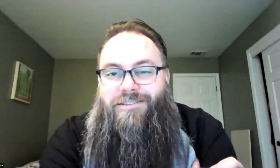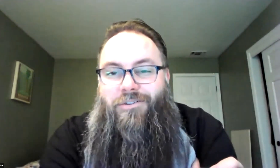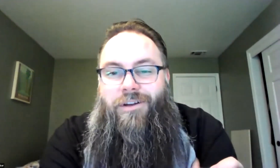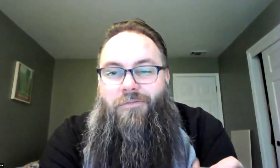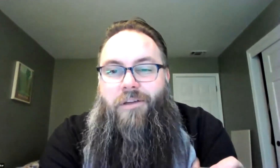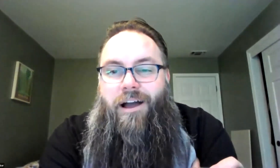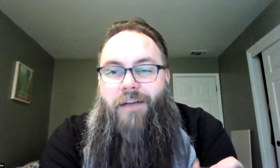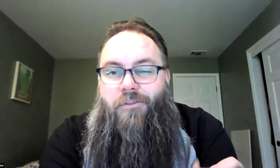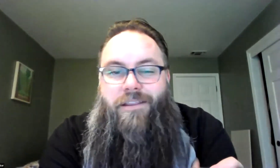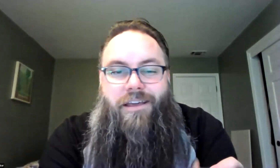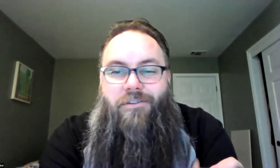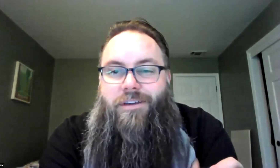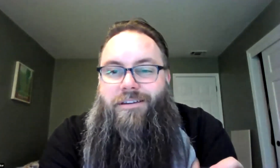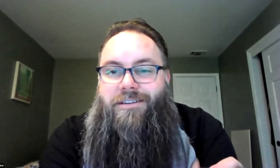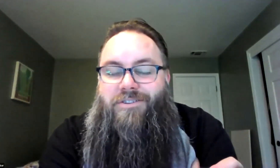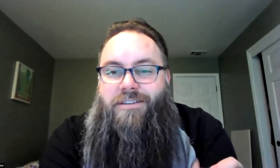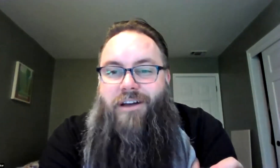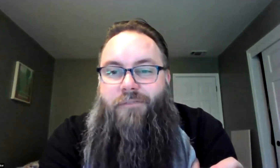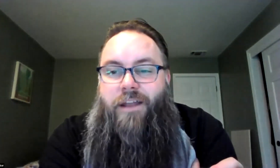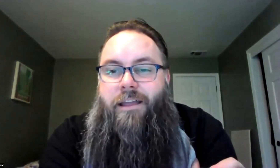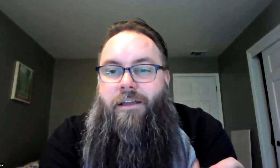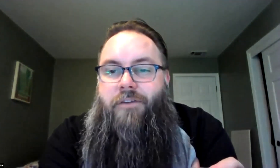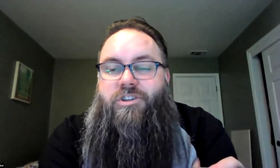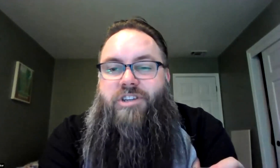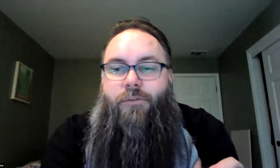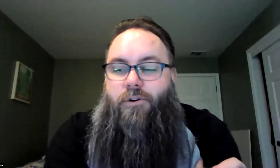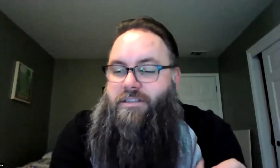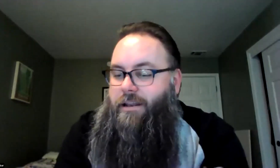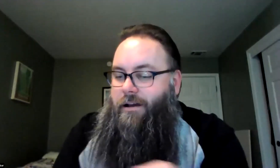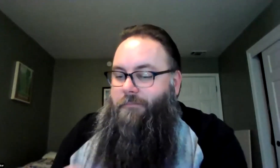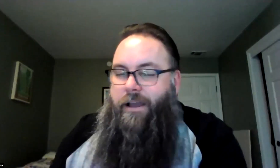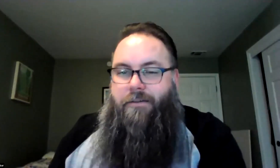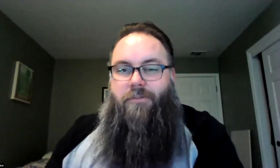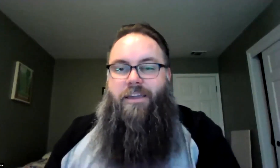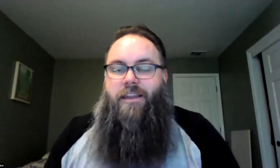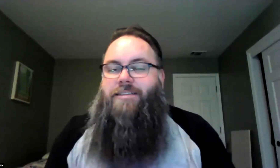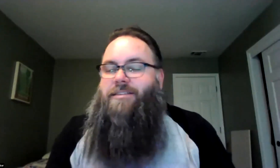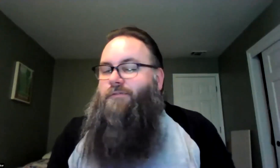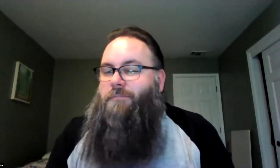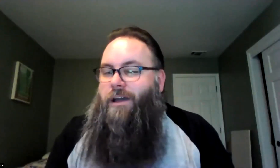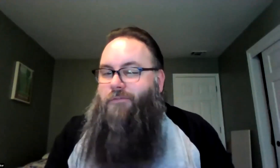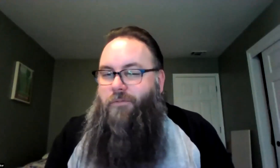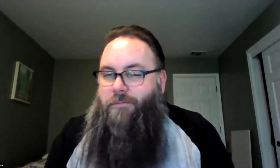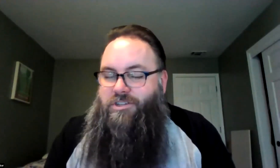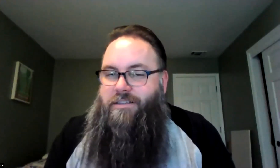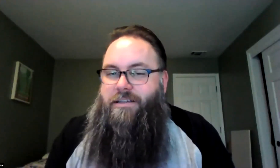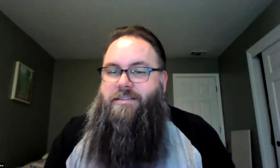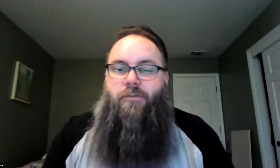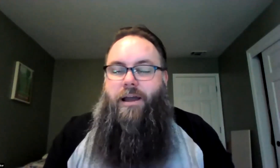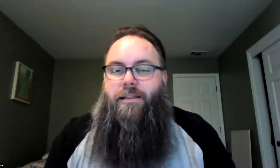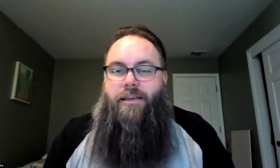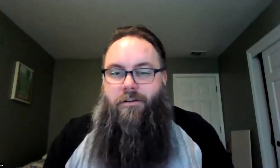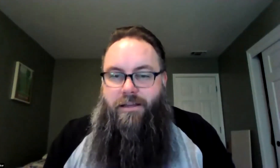very beginning. So Rima, I'm hoping that you can start us off, and I would share with folks that I get excellent feedback from Rima. She